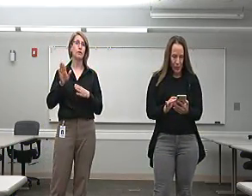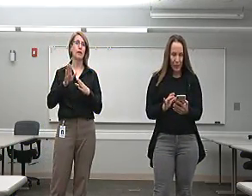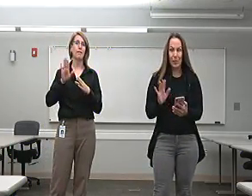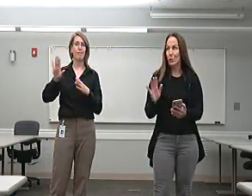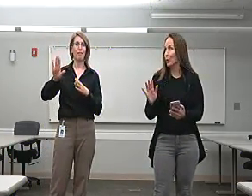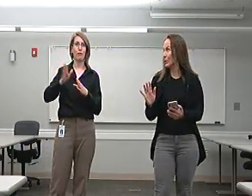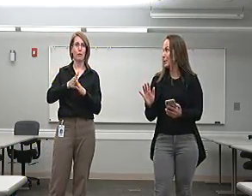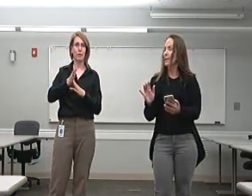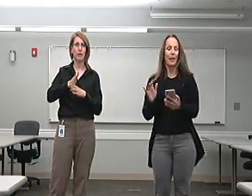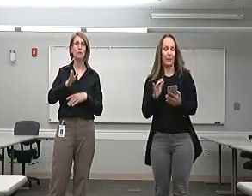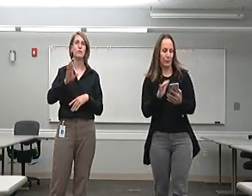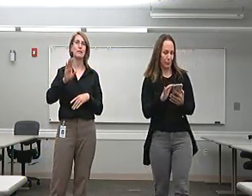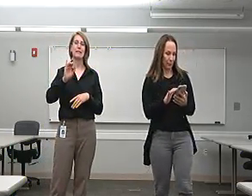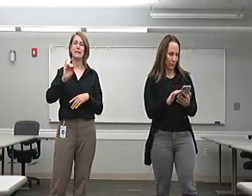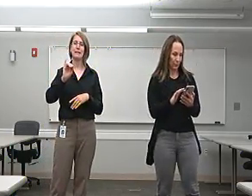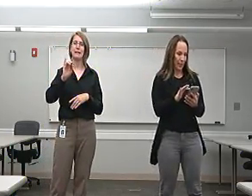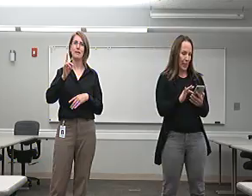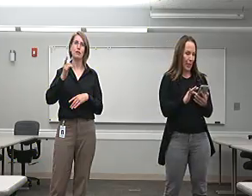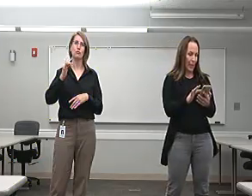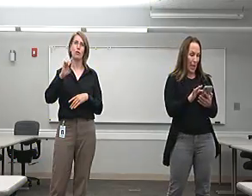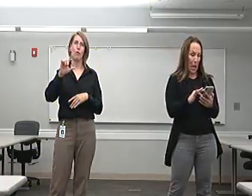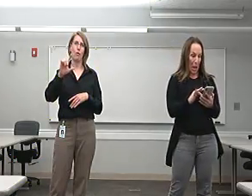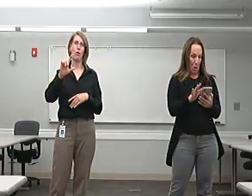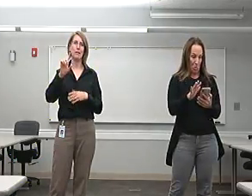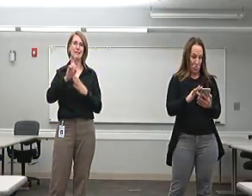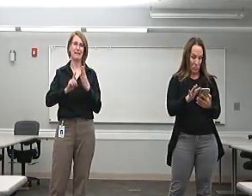design. Now,